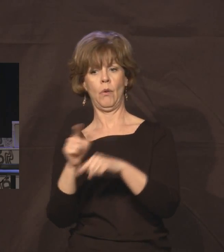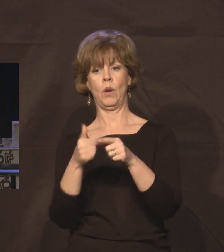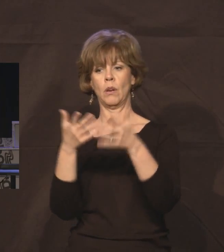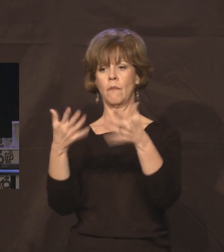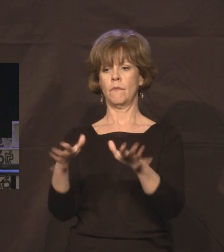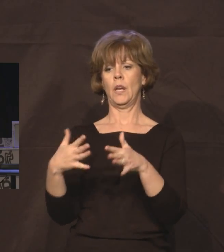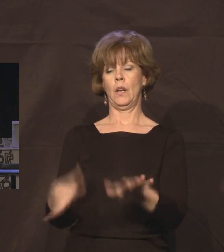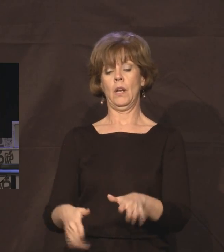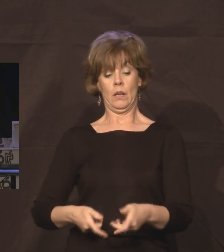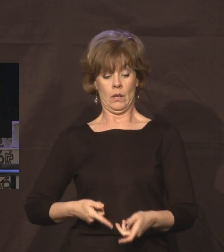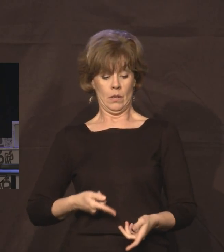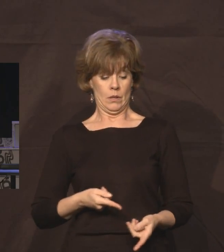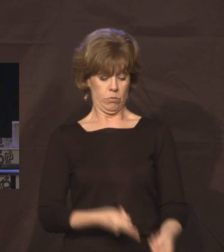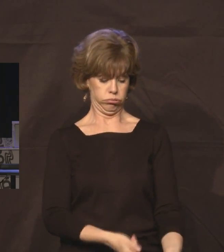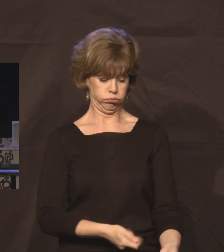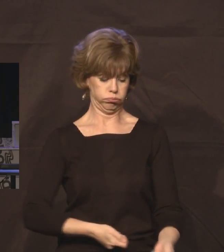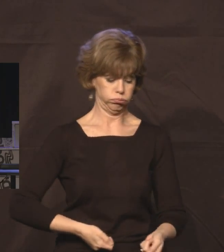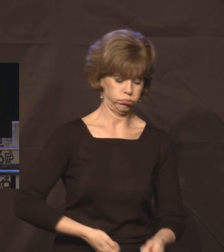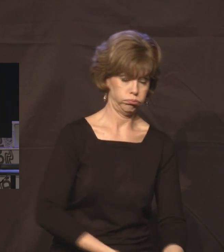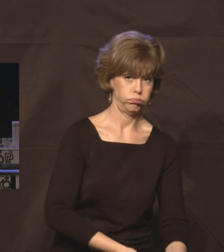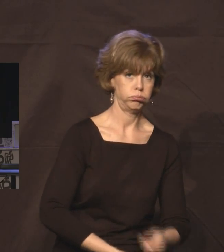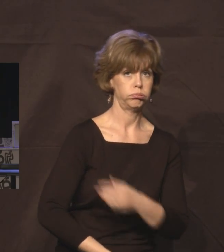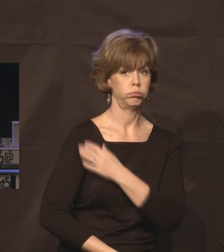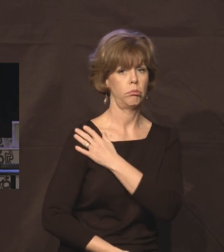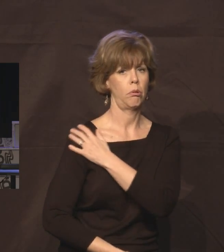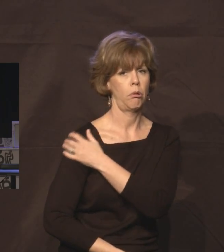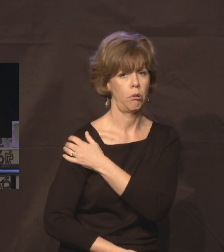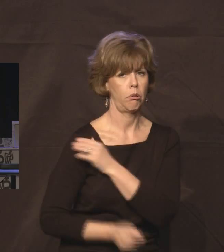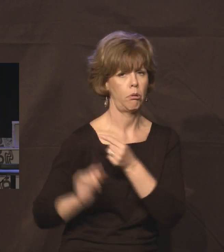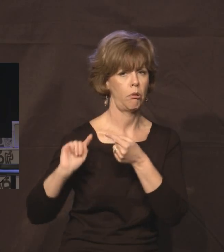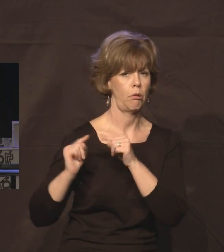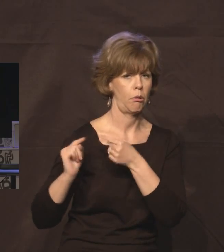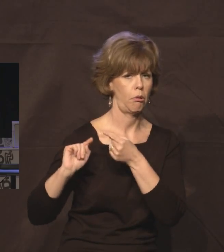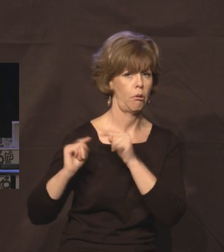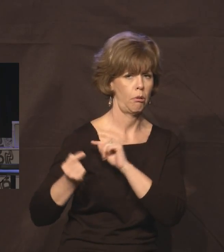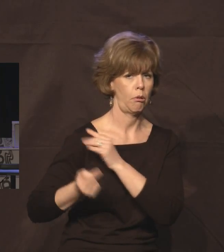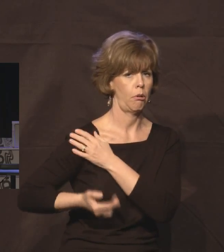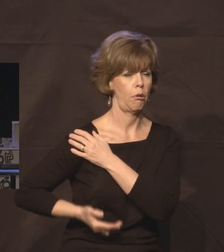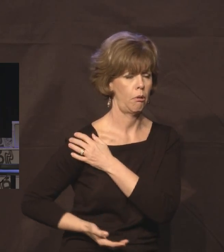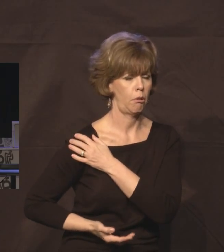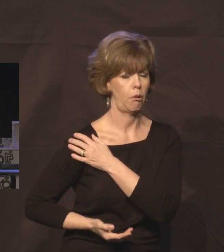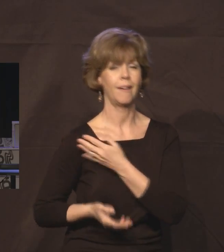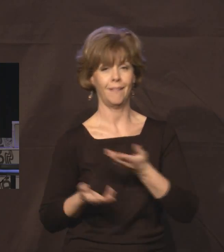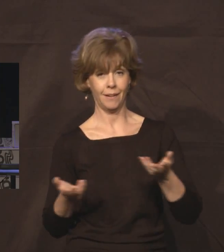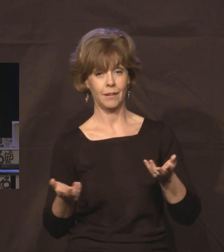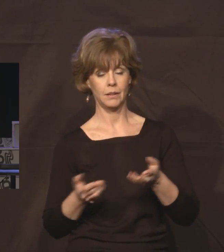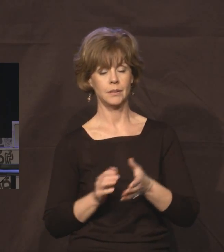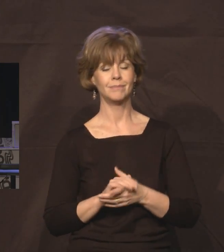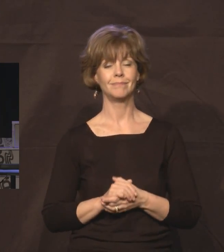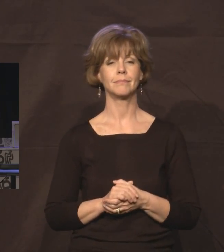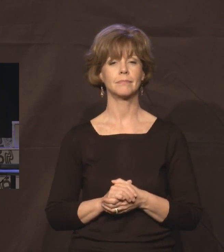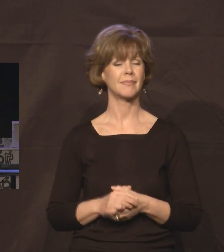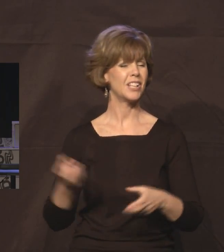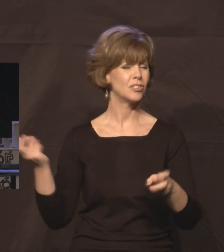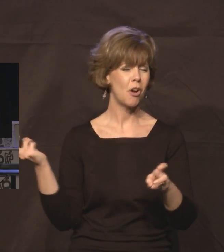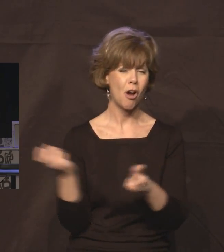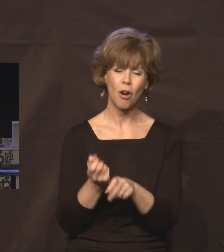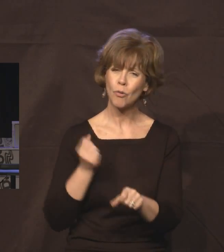you show the proof of that you used a shovel and you haven't used one in a while. Unless I'm just talking about me, right? It's hard